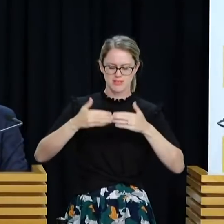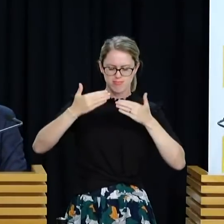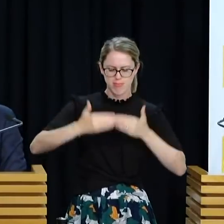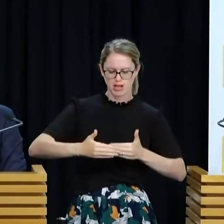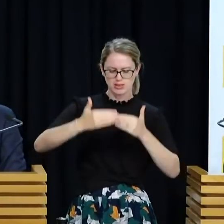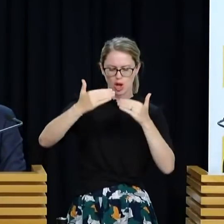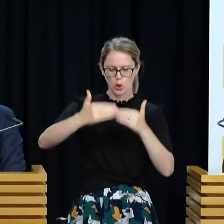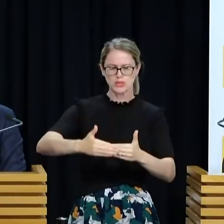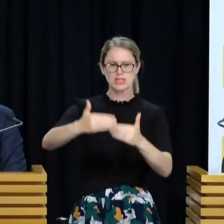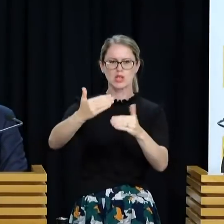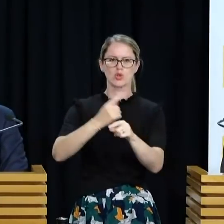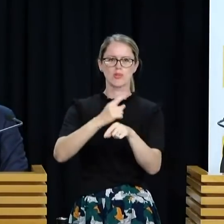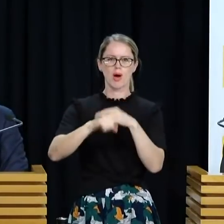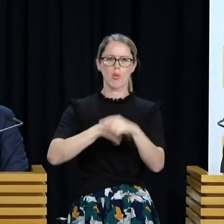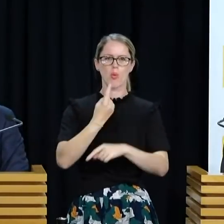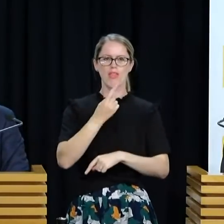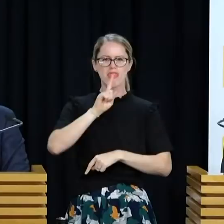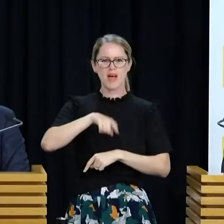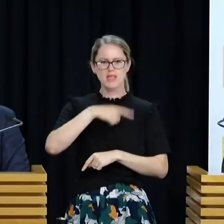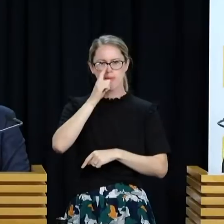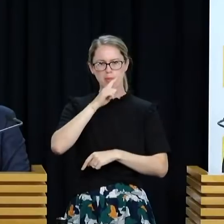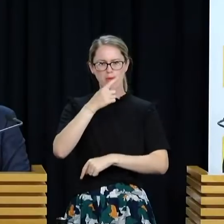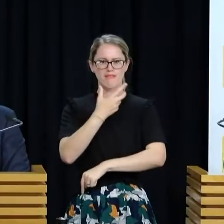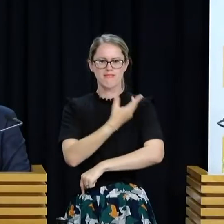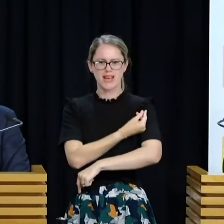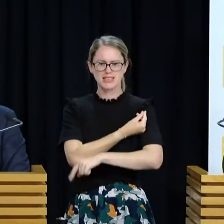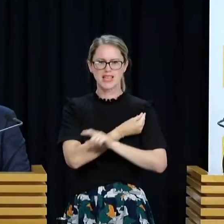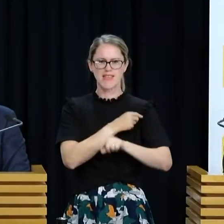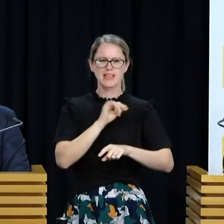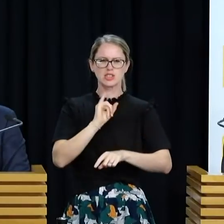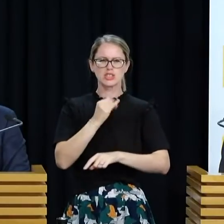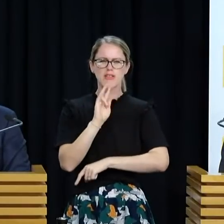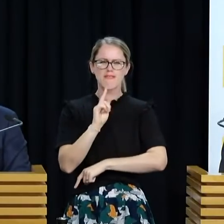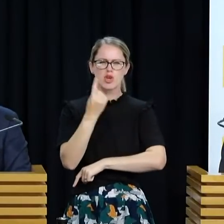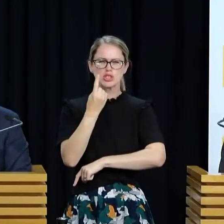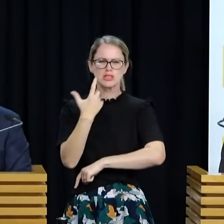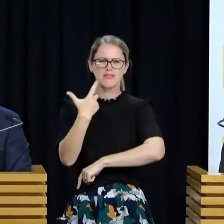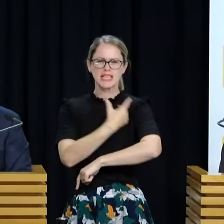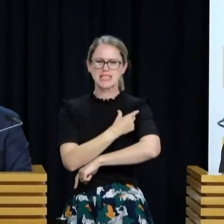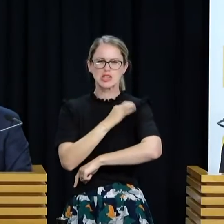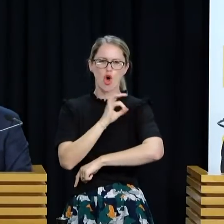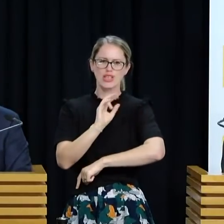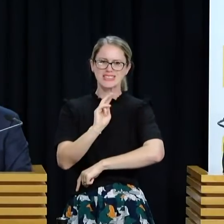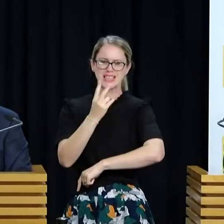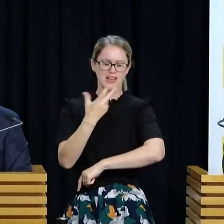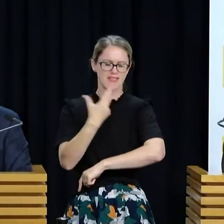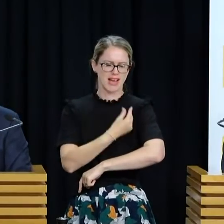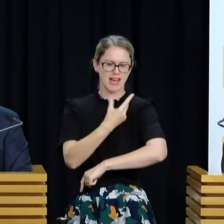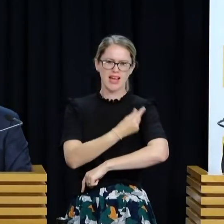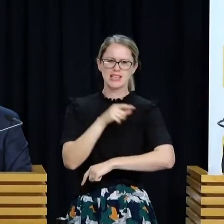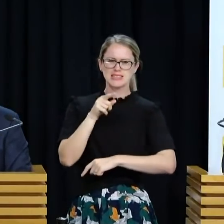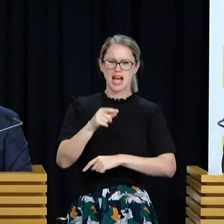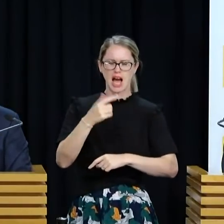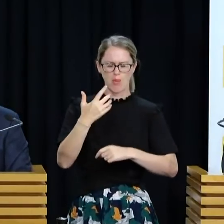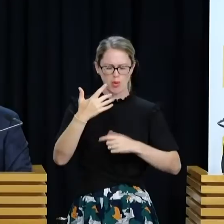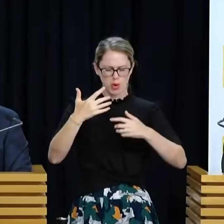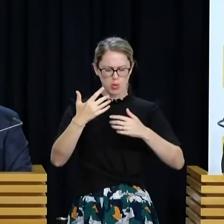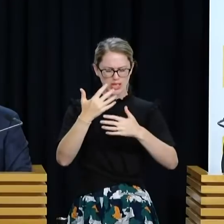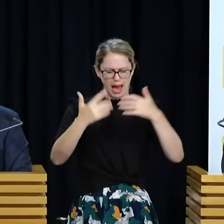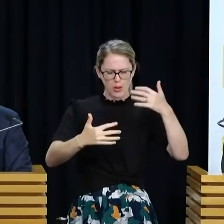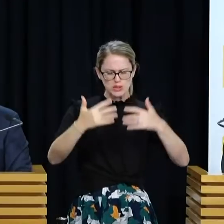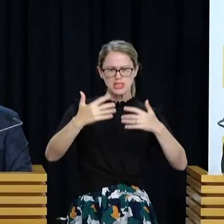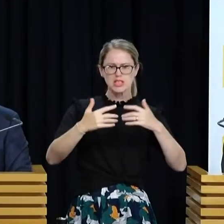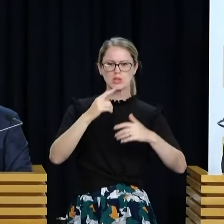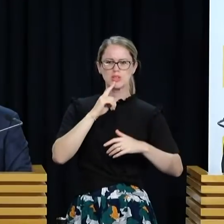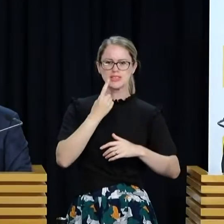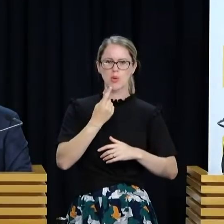1,000 people being vaccinated, but that's just the people who are getting that first That's dose. right, yeah. So is that how you're going to count it? So you're saying